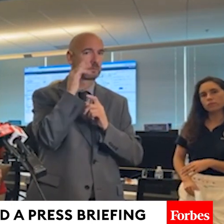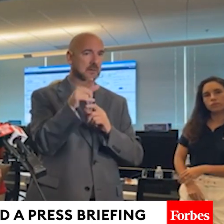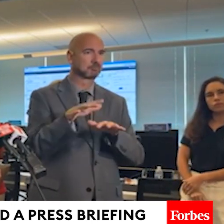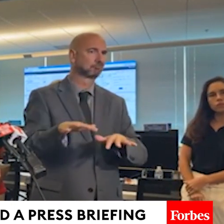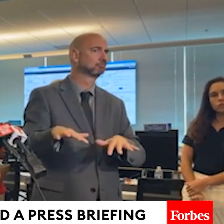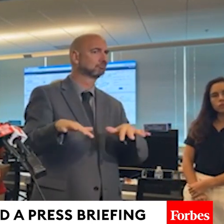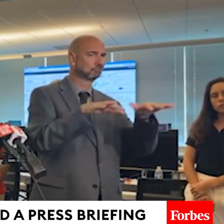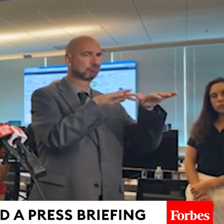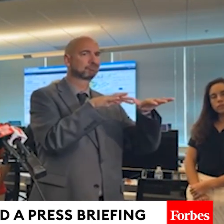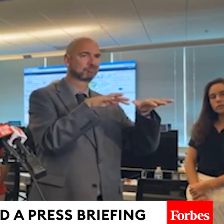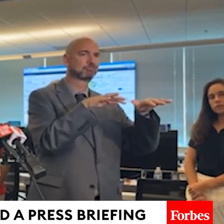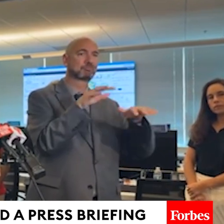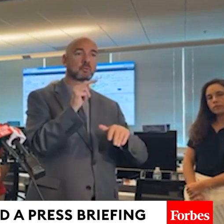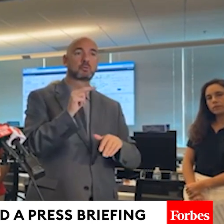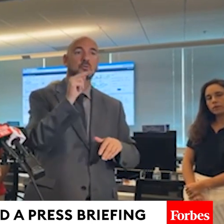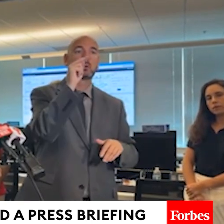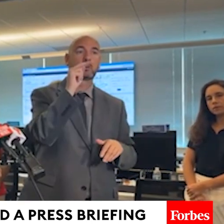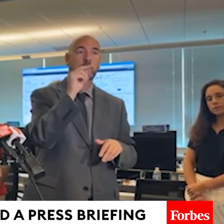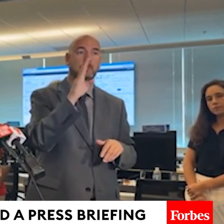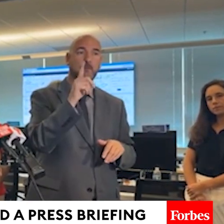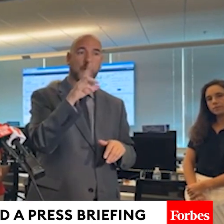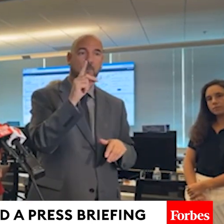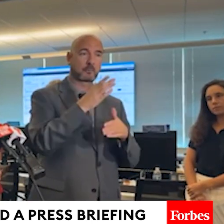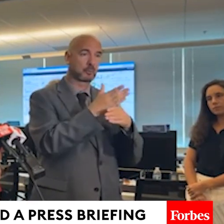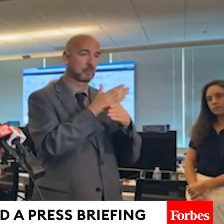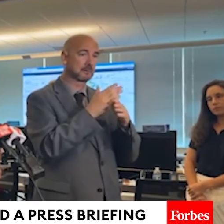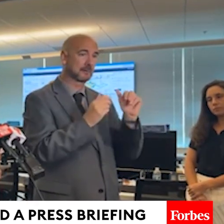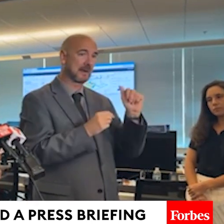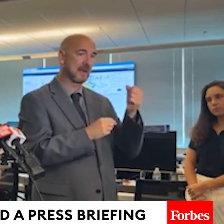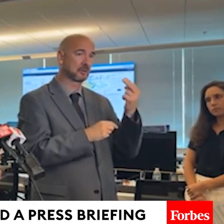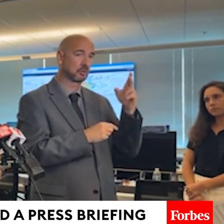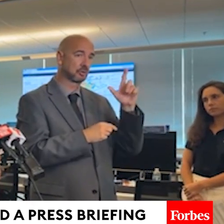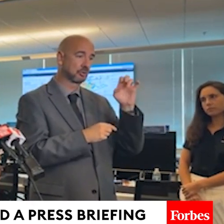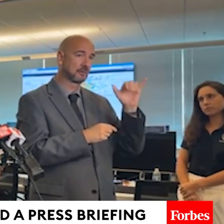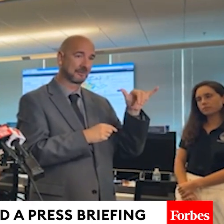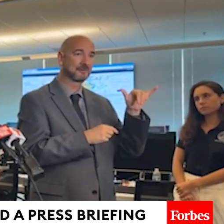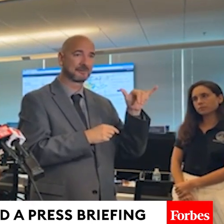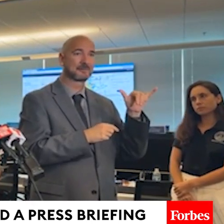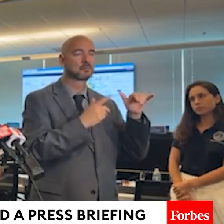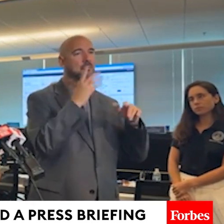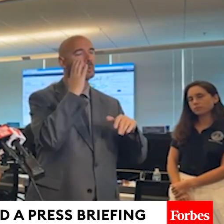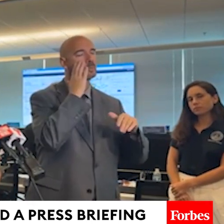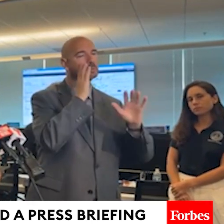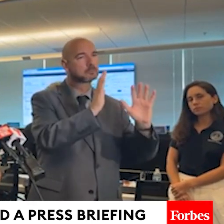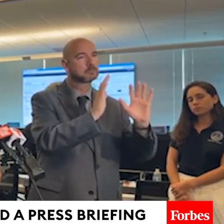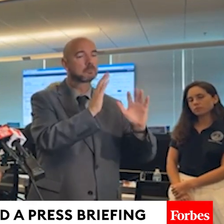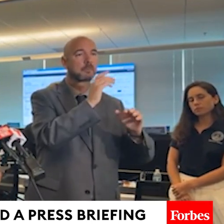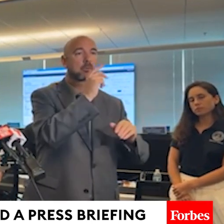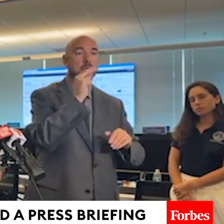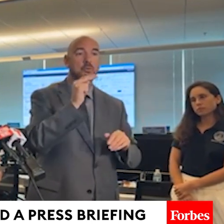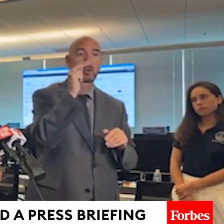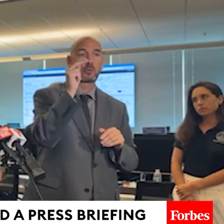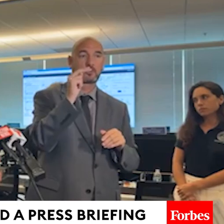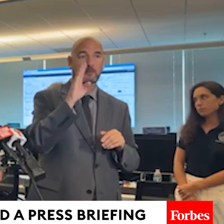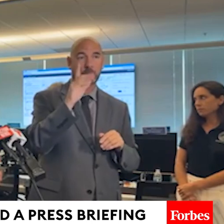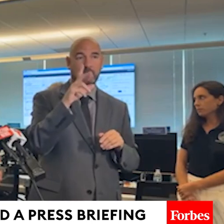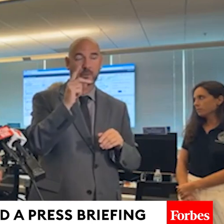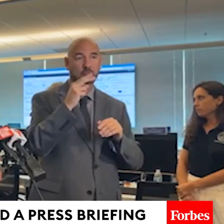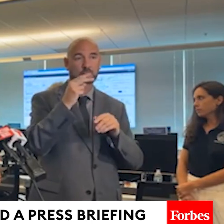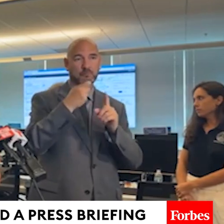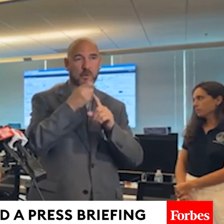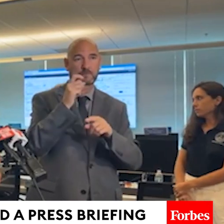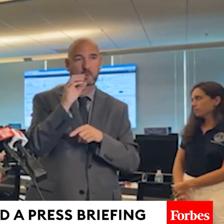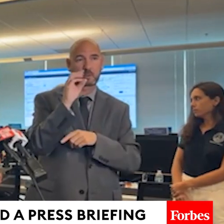between North Boulevard and Ashley, and on North Boulevard, just north of 109th, all the way down